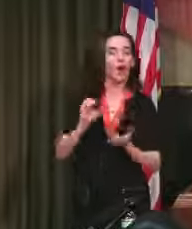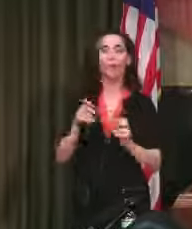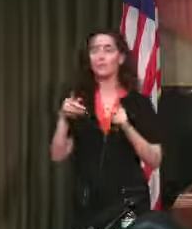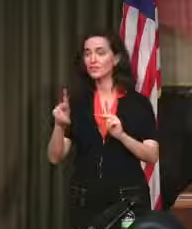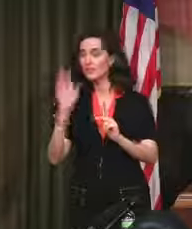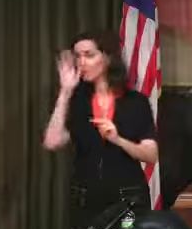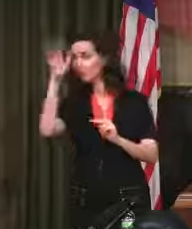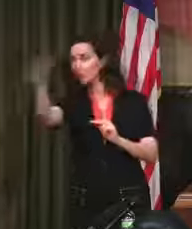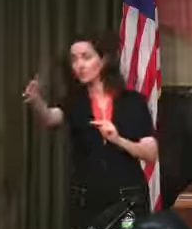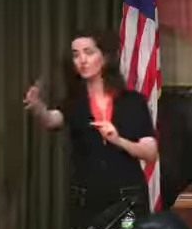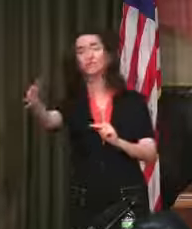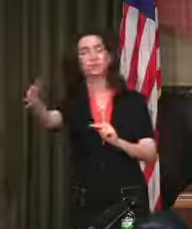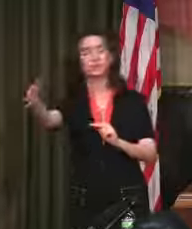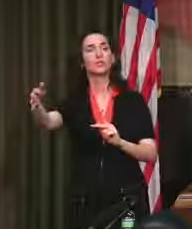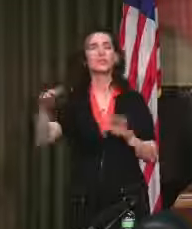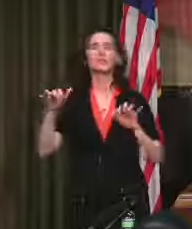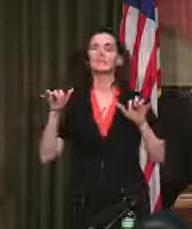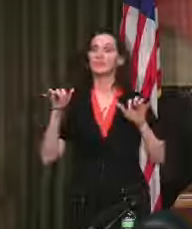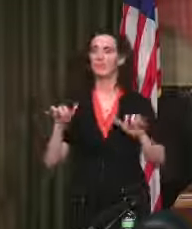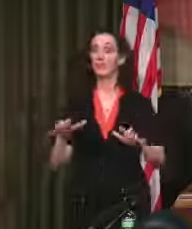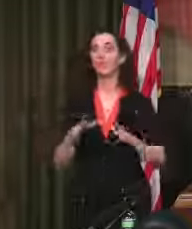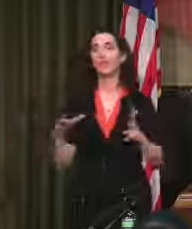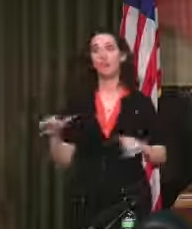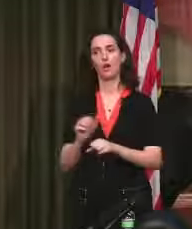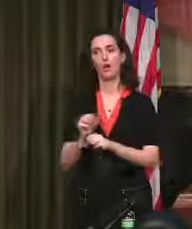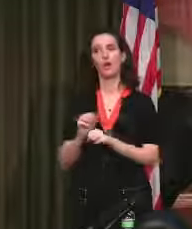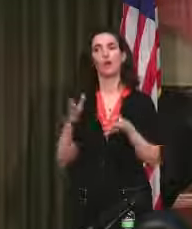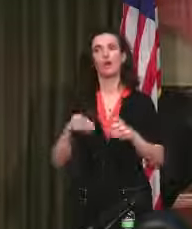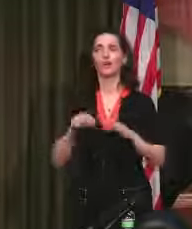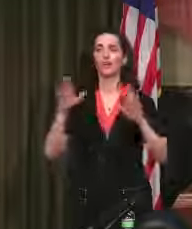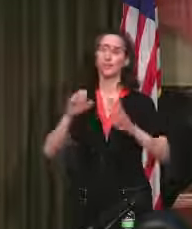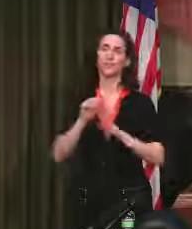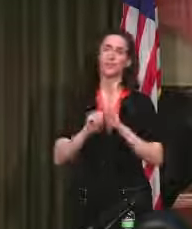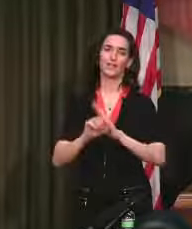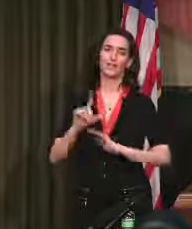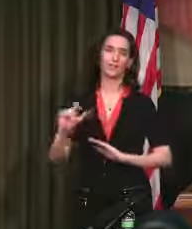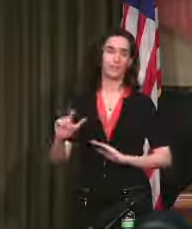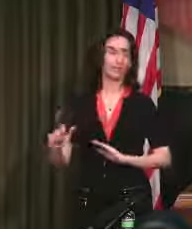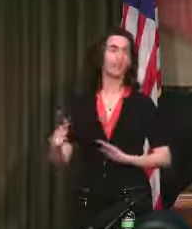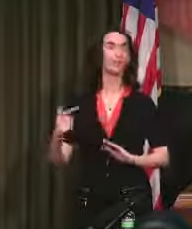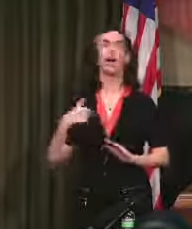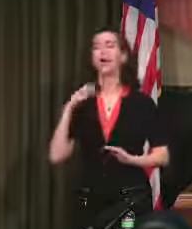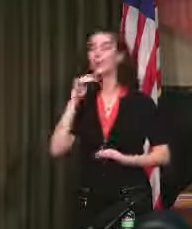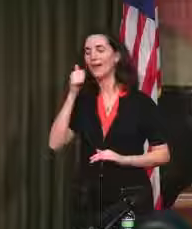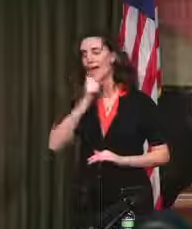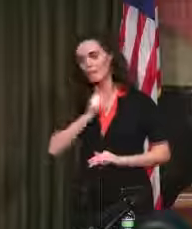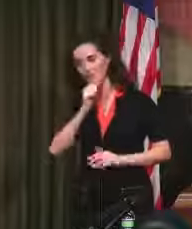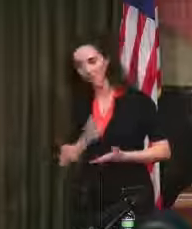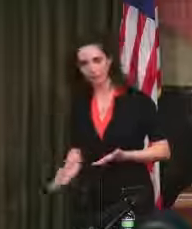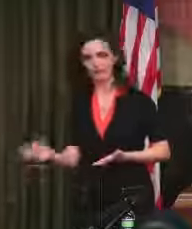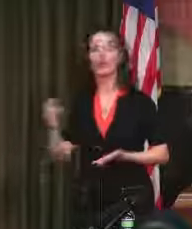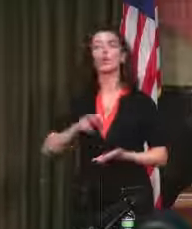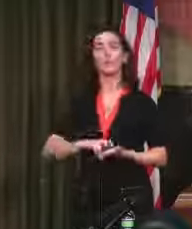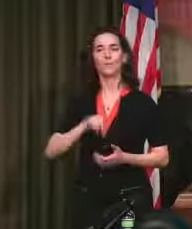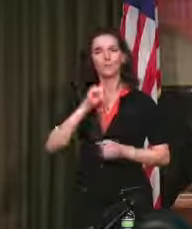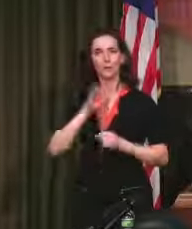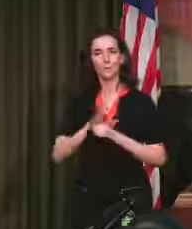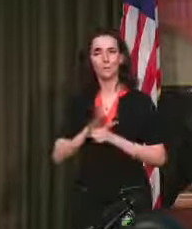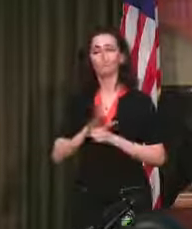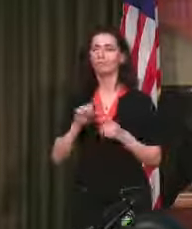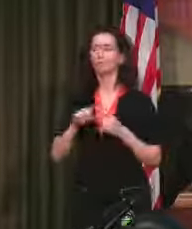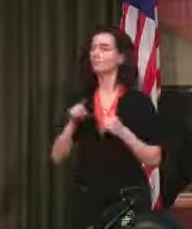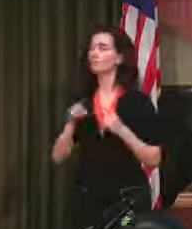opportunity ahead of us, there's still an awful lot of work to do in the great state of Louisiana. I'm going to get up every single day, committed to the